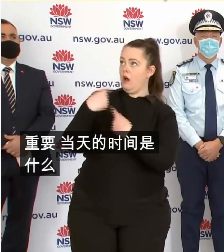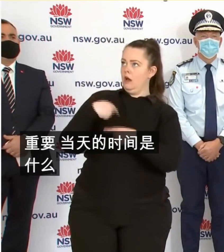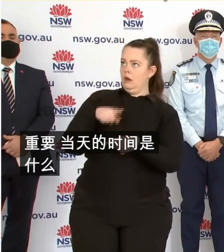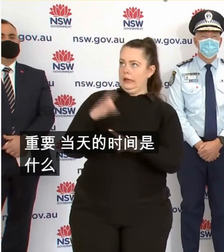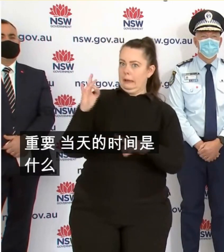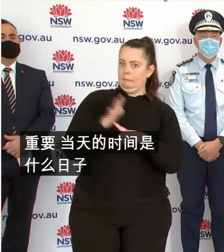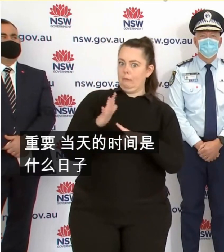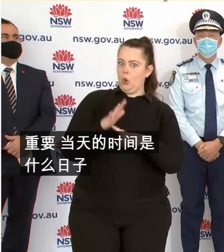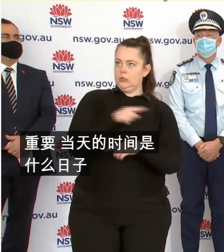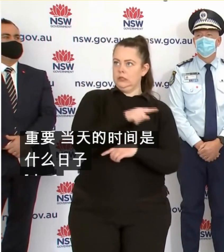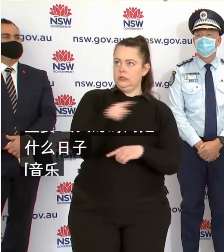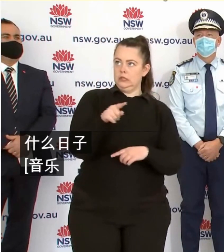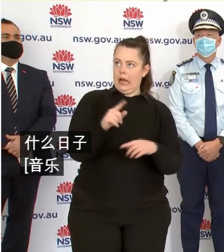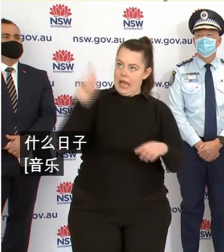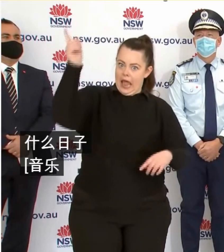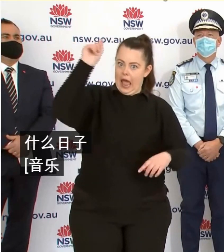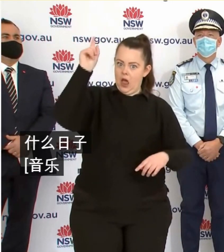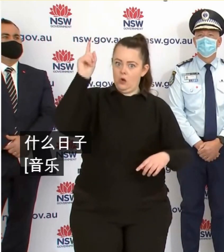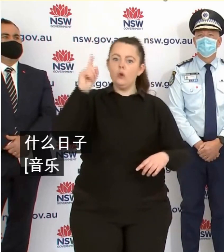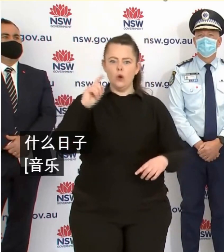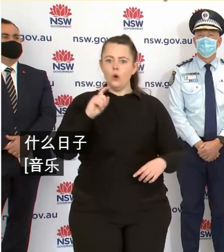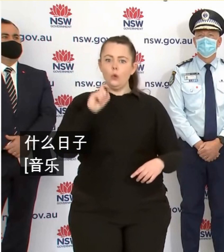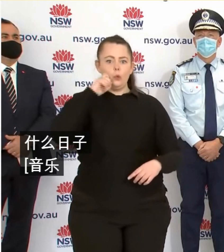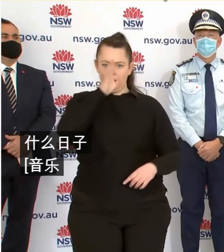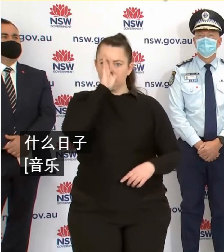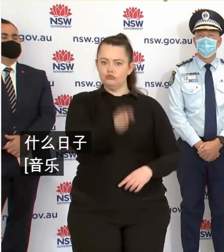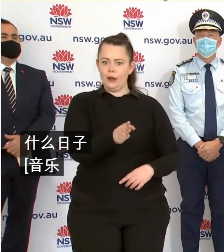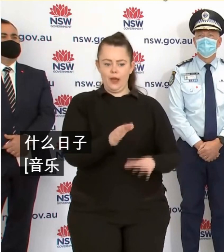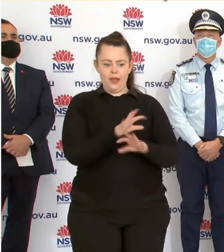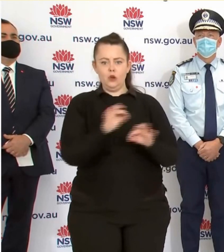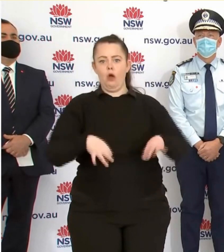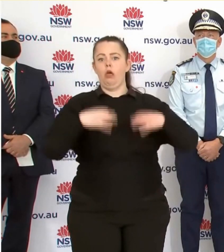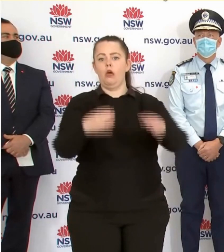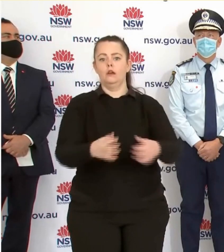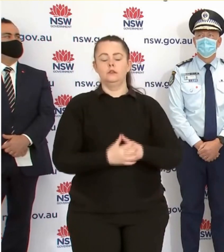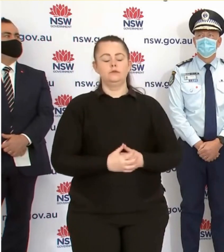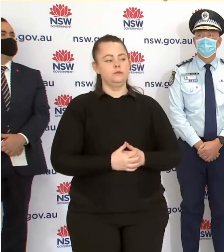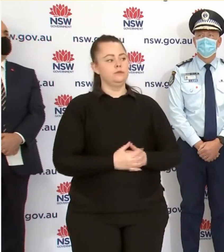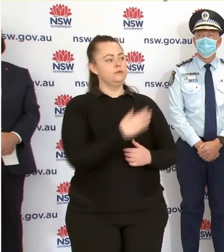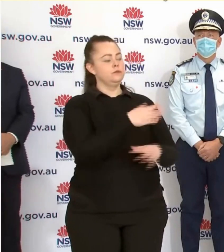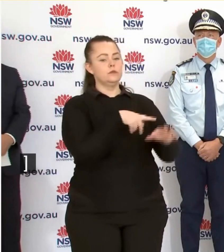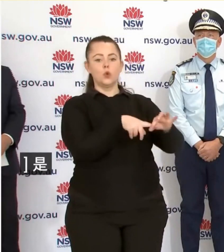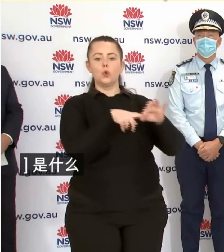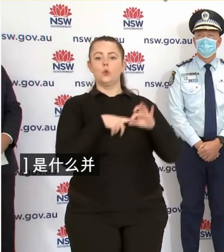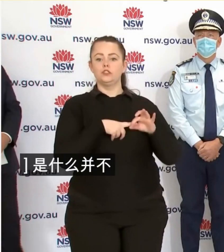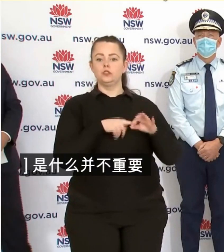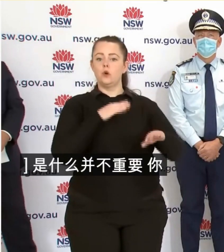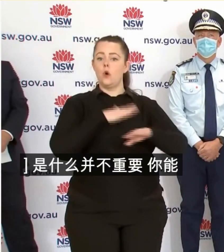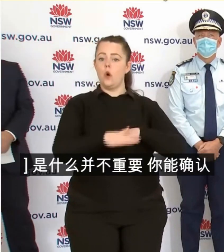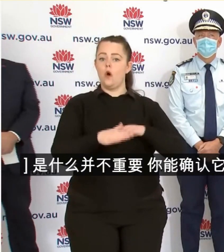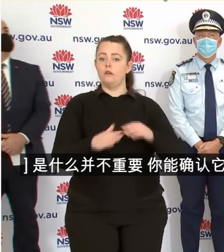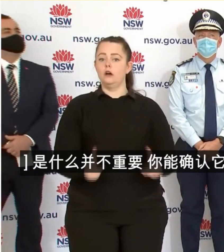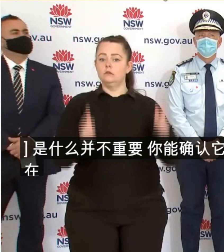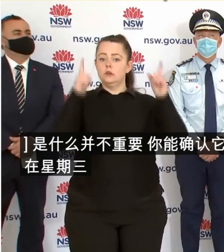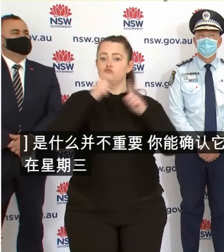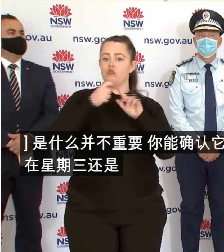It doesn't matter what day it is. When did Scott Morrison tell you to do a statewide lockdown? When did Scott Morrison advise you to do it?